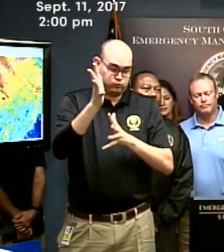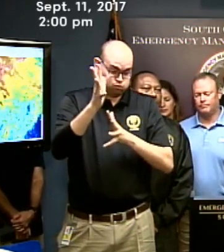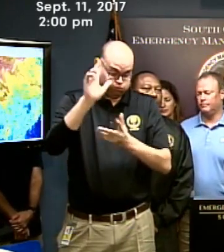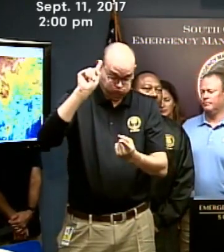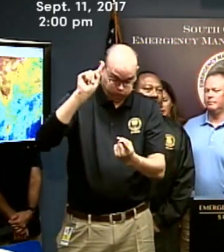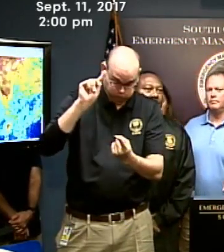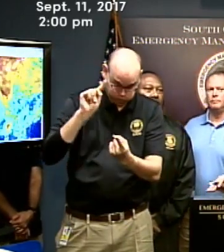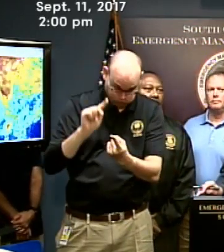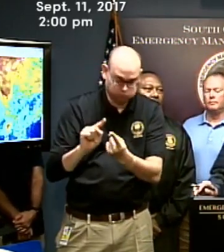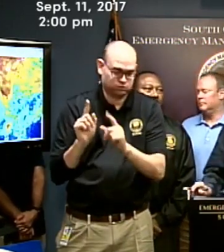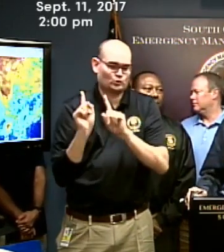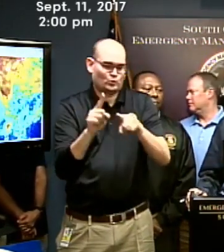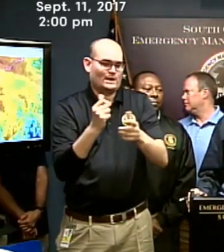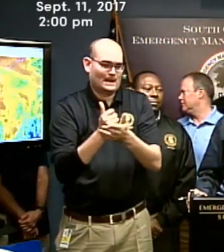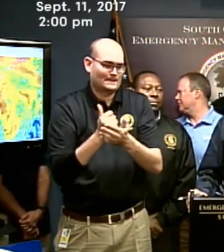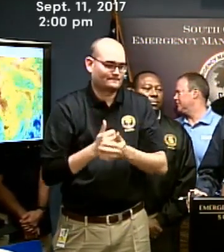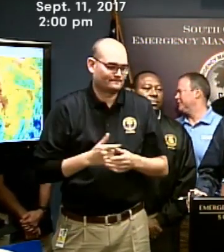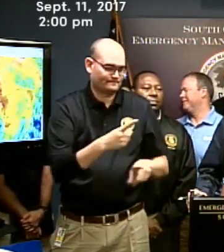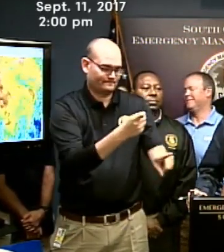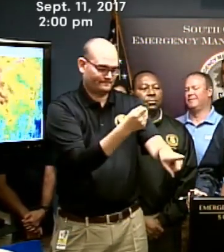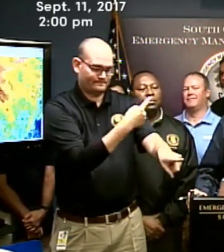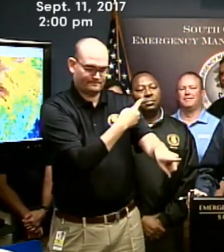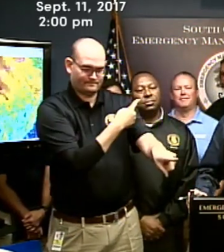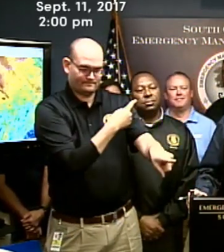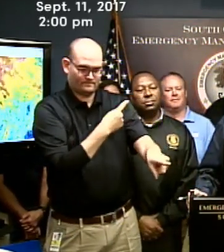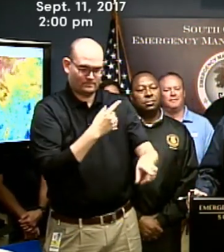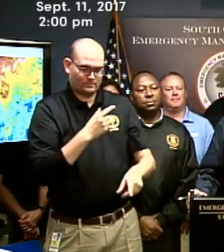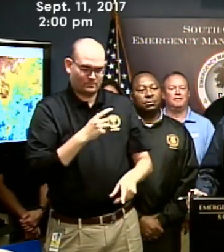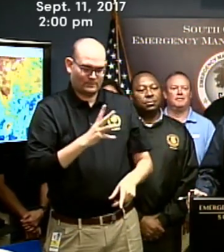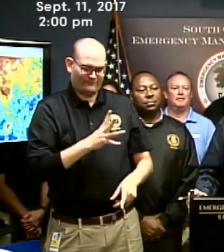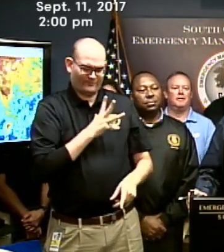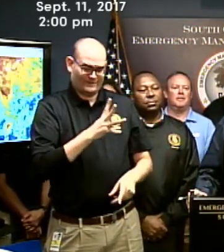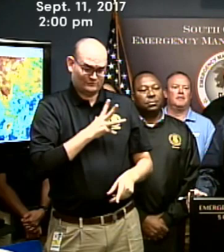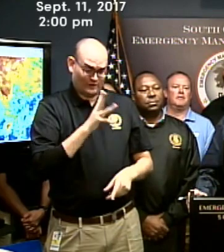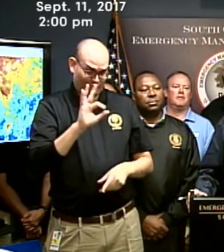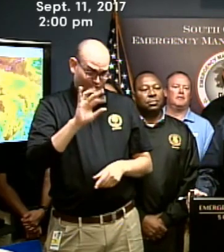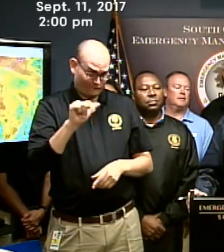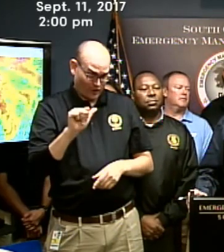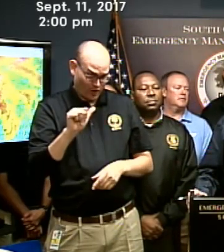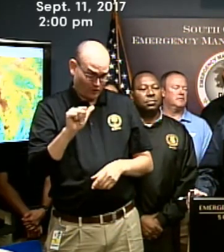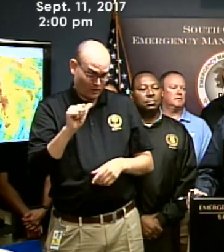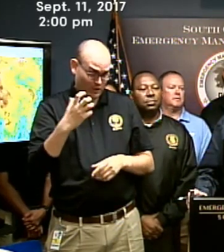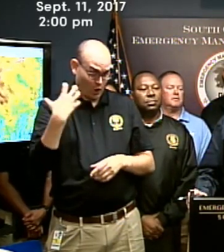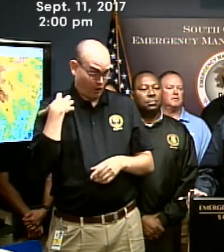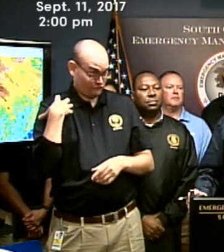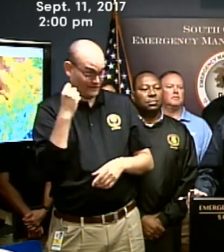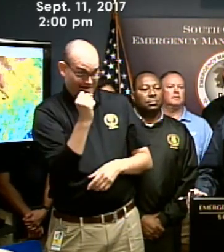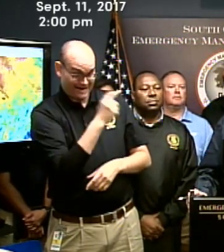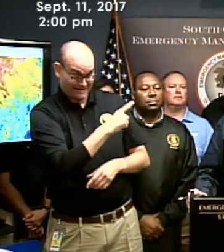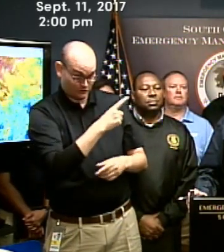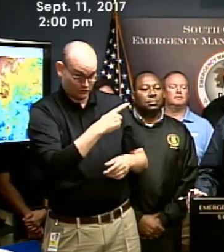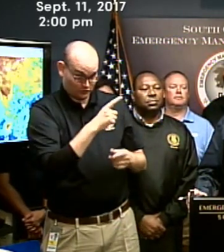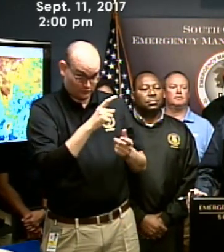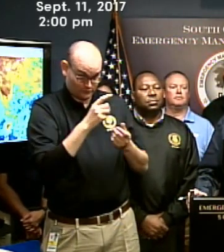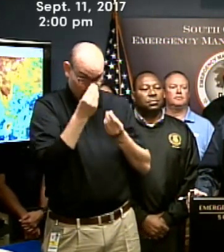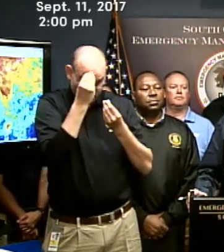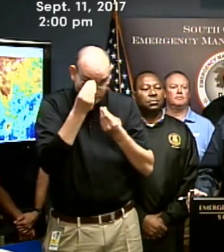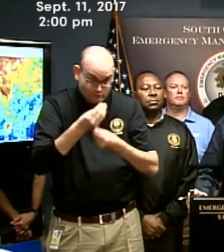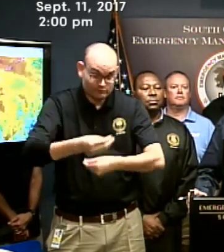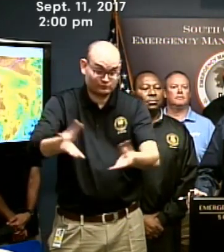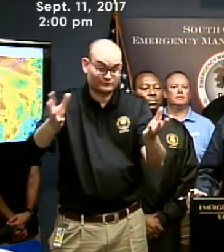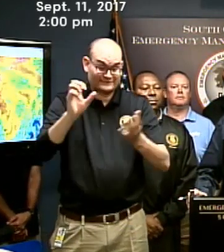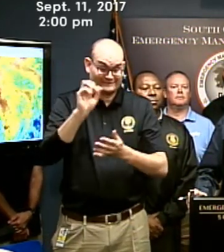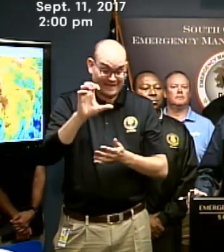Next question. Are officials from Florida and Georgia asking you to send a message to evacuees here in the state? Are